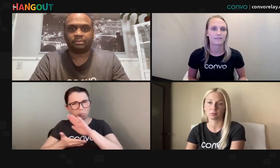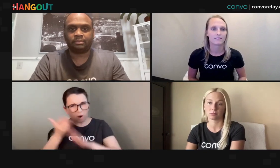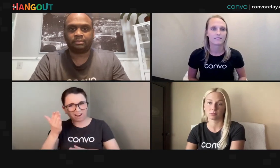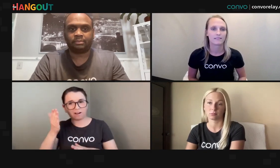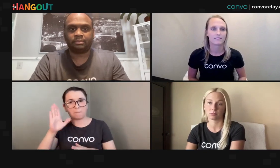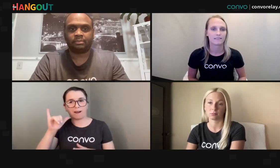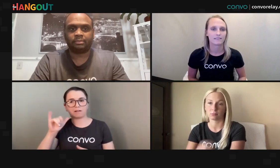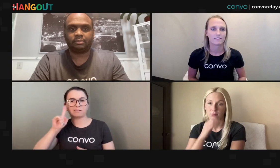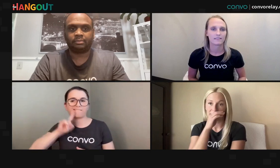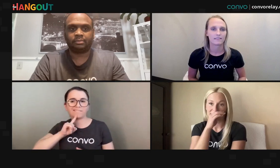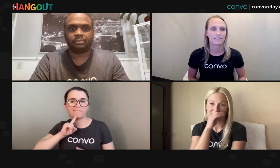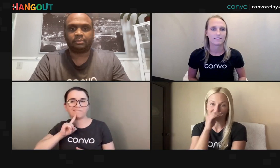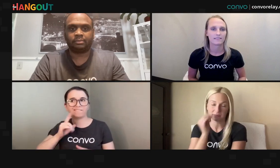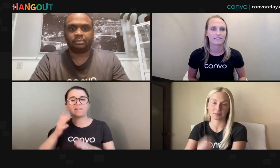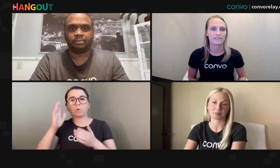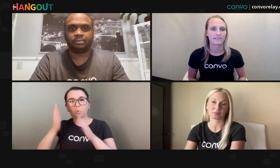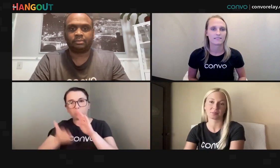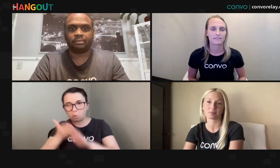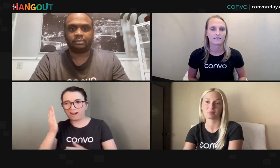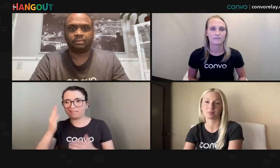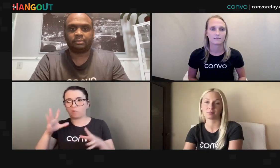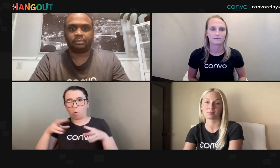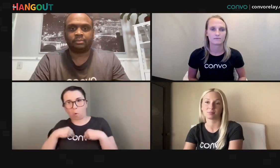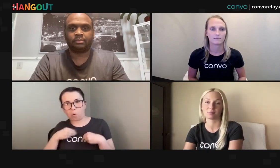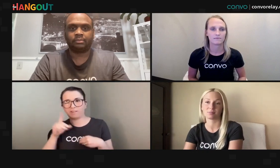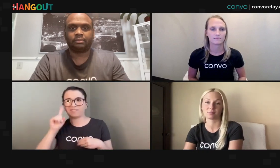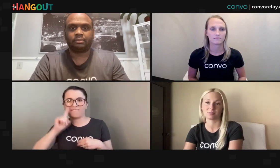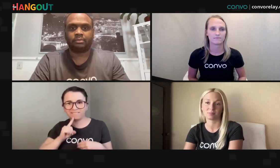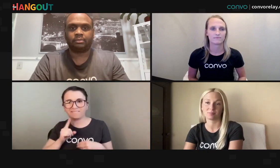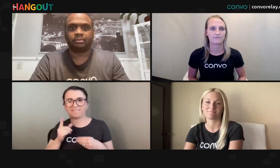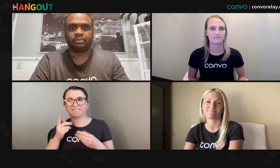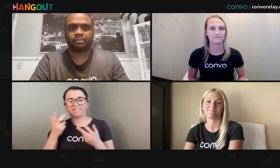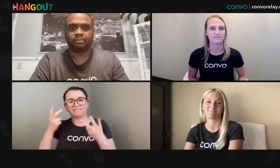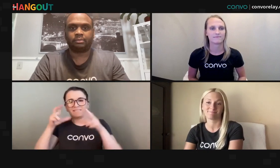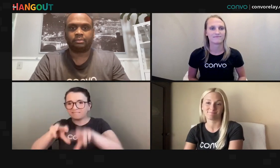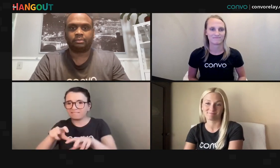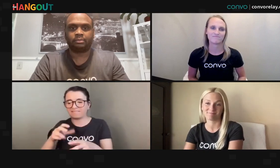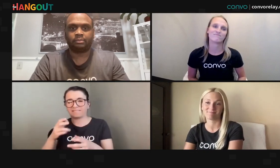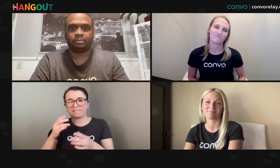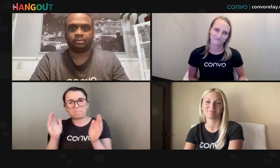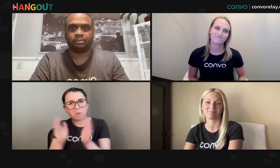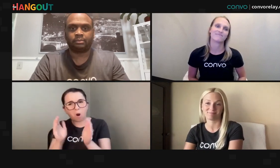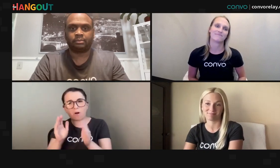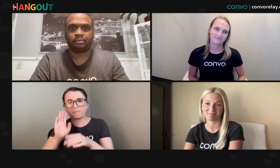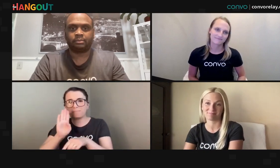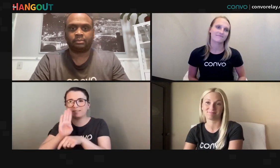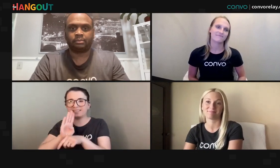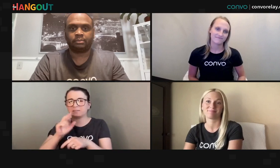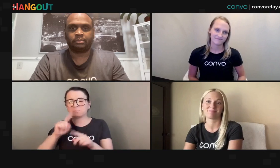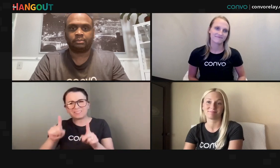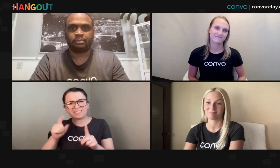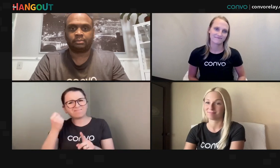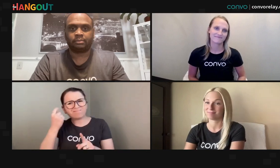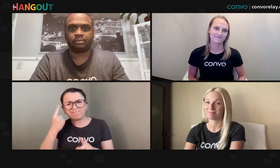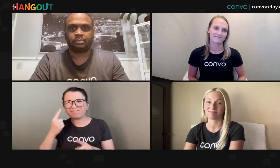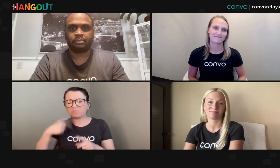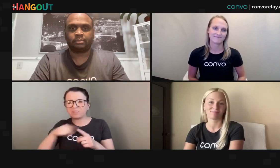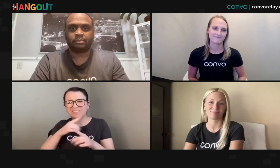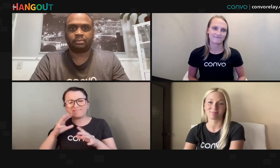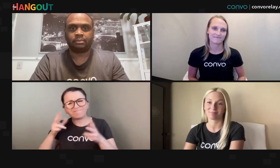I just really feel for Convo because they're deaf run, deaf owned. They really invest